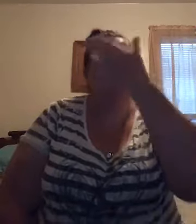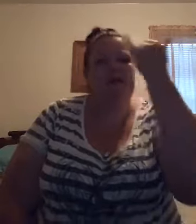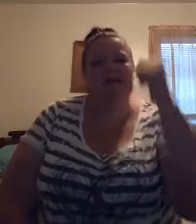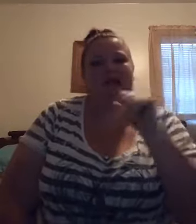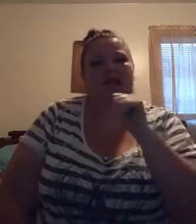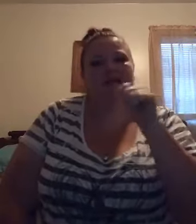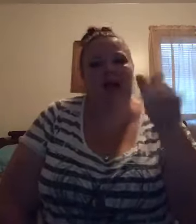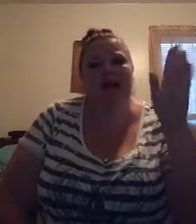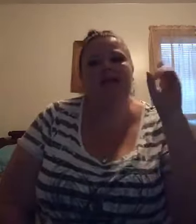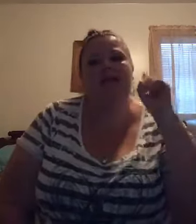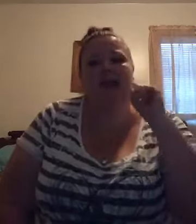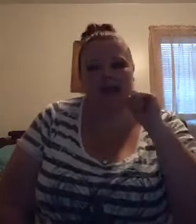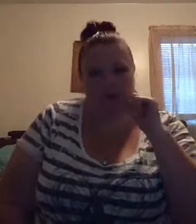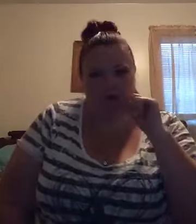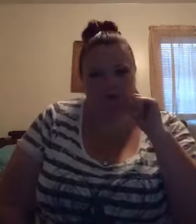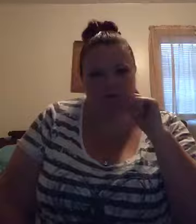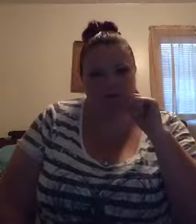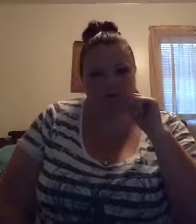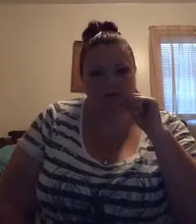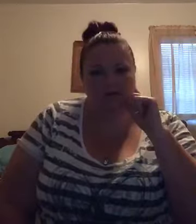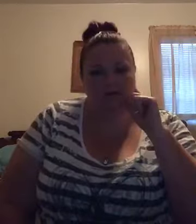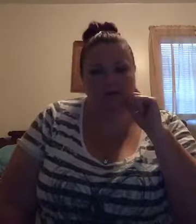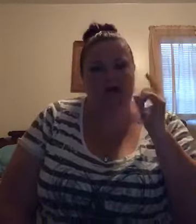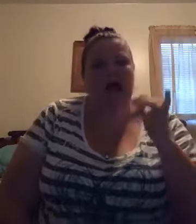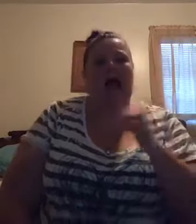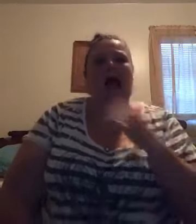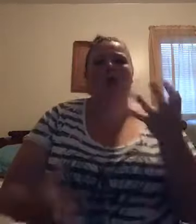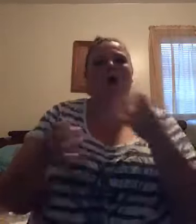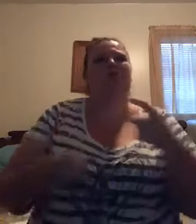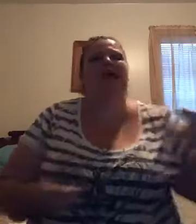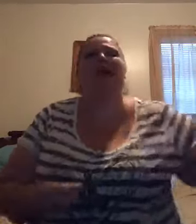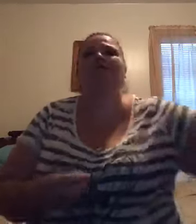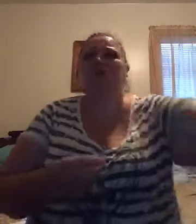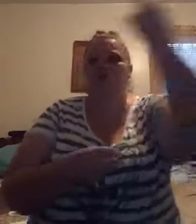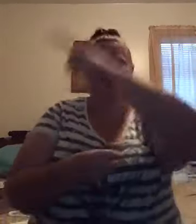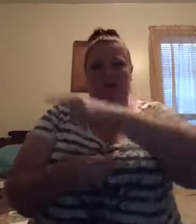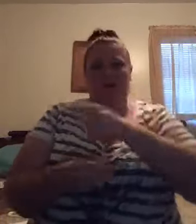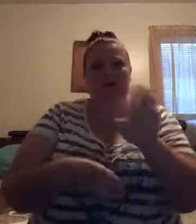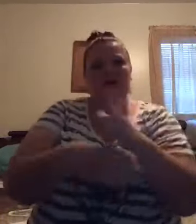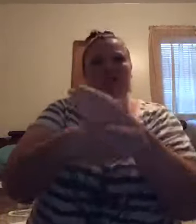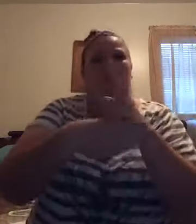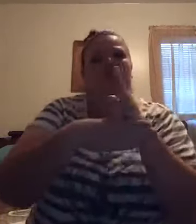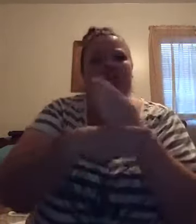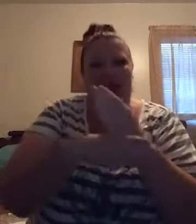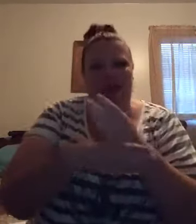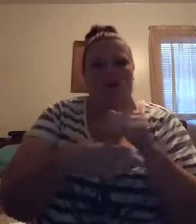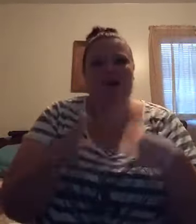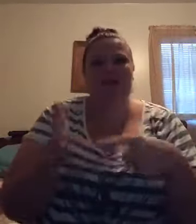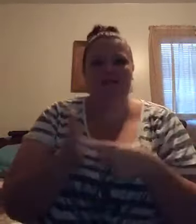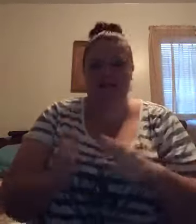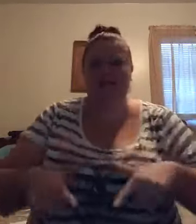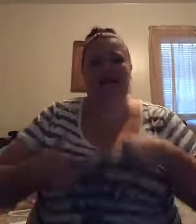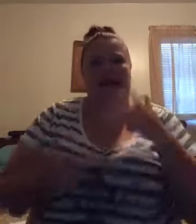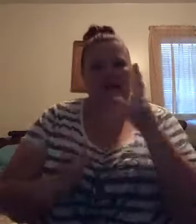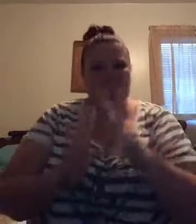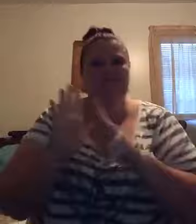because they could not hear. I want everyone to share this live